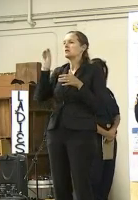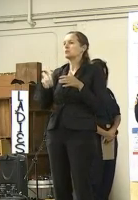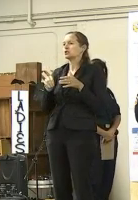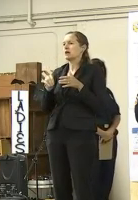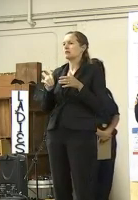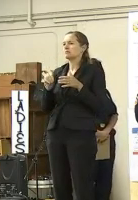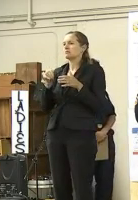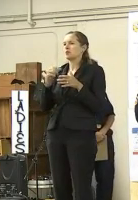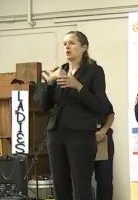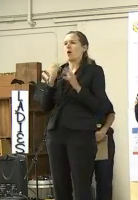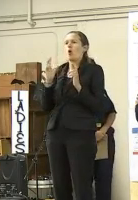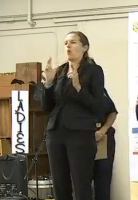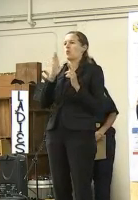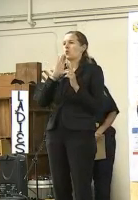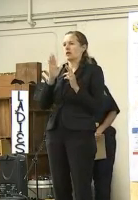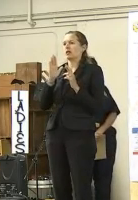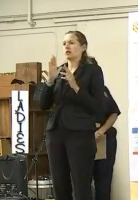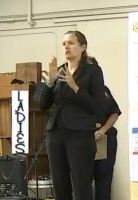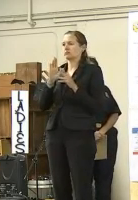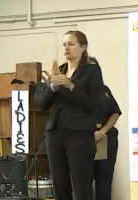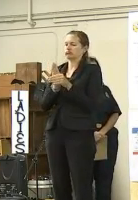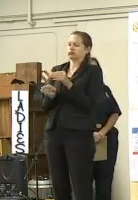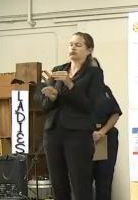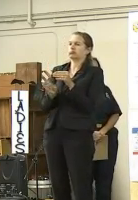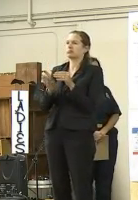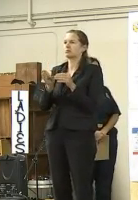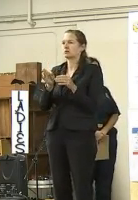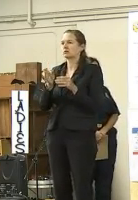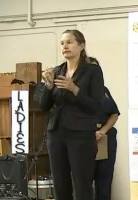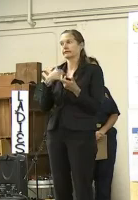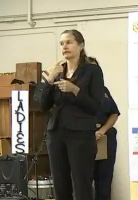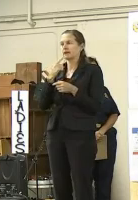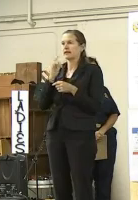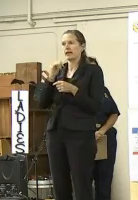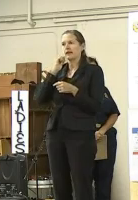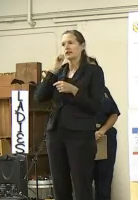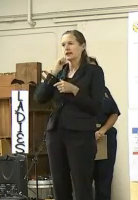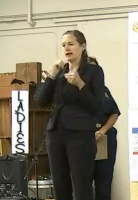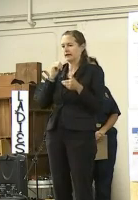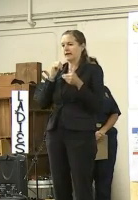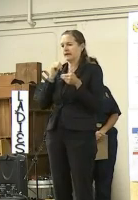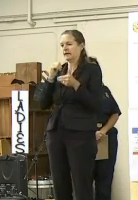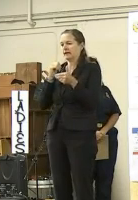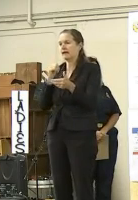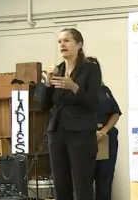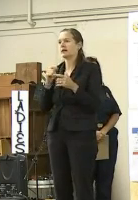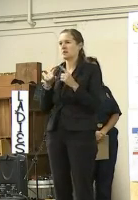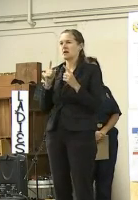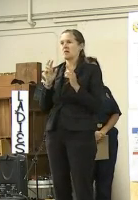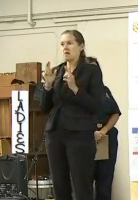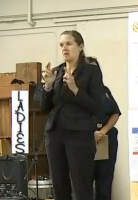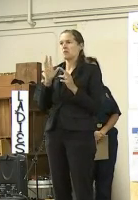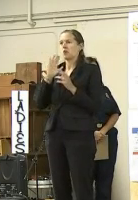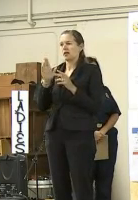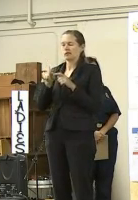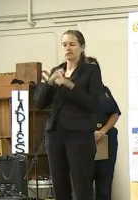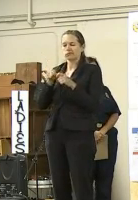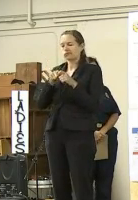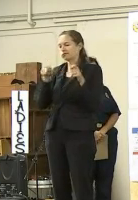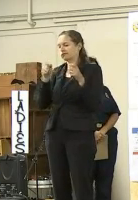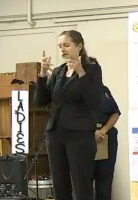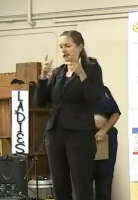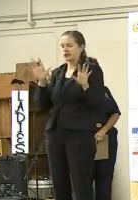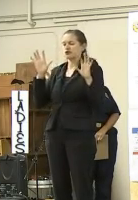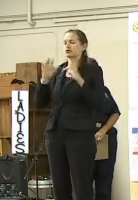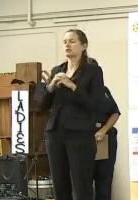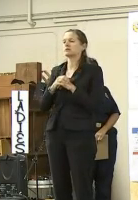We're hoping that'll be moving forward. We're feeling really good, as we keep saying every day about the Myers Fires as we move forward. As far as